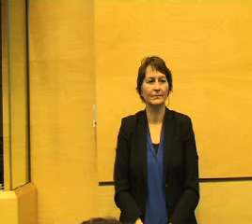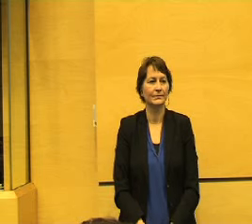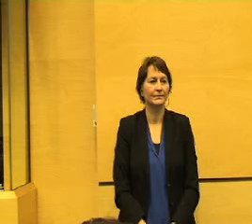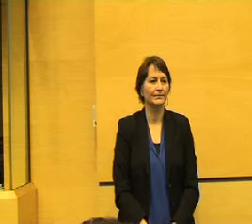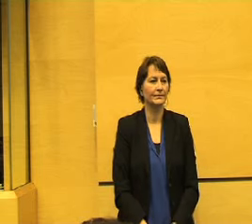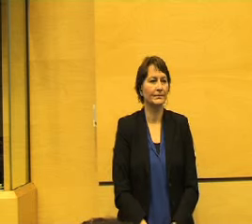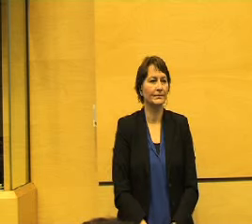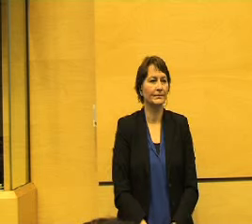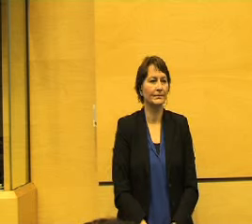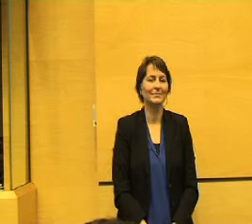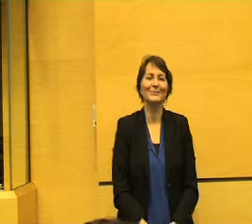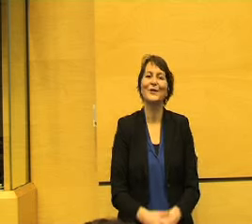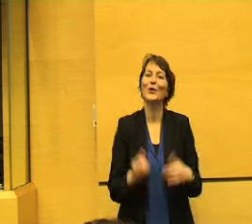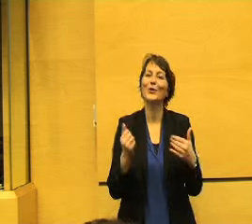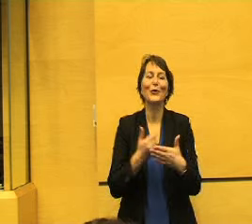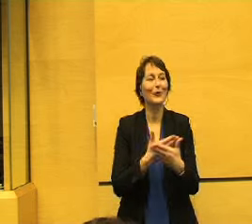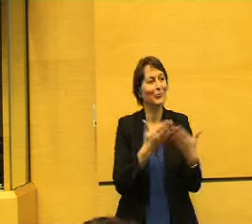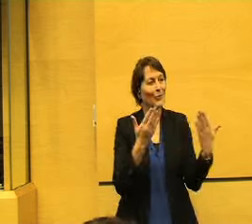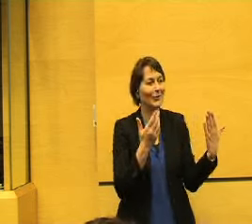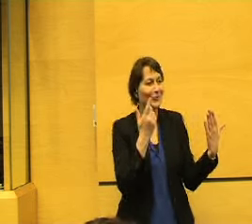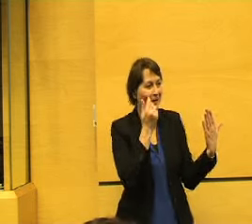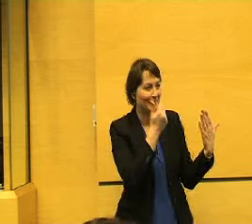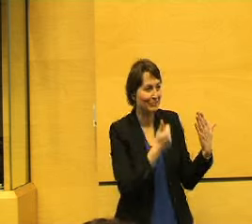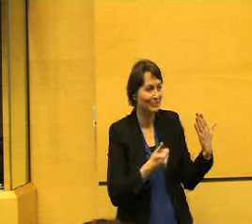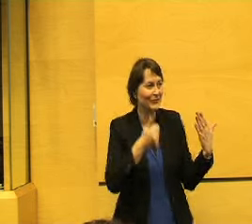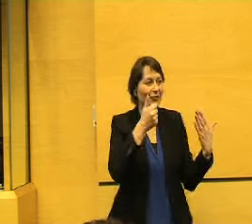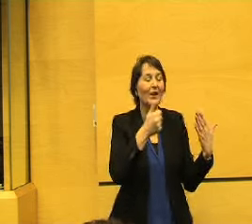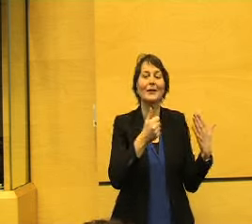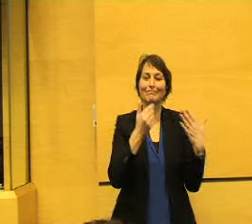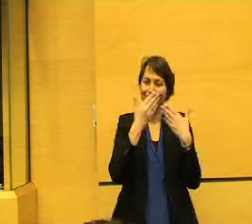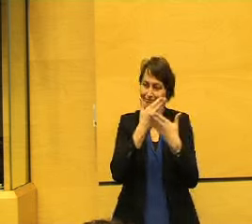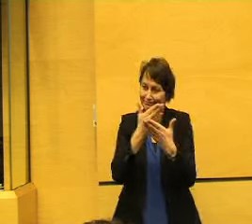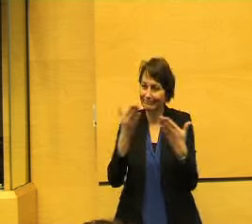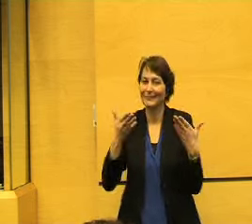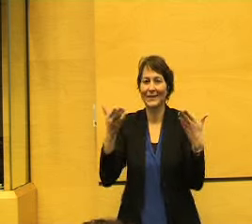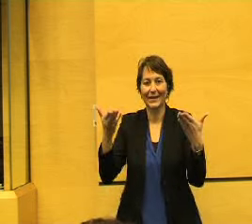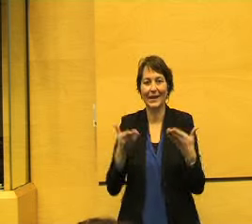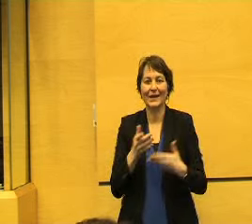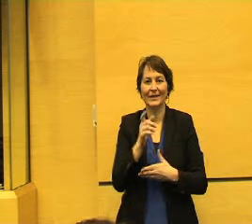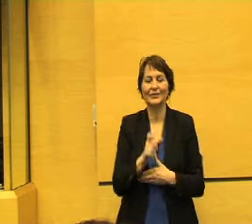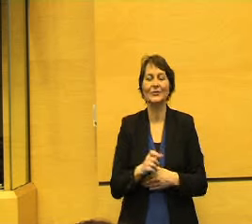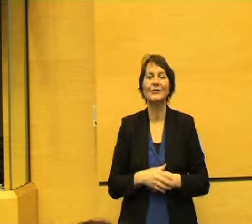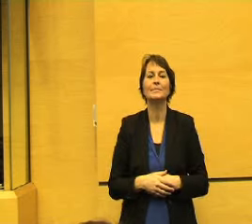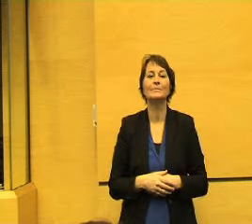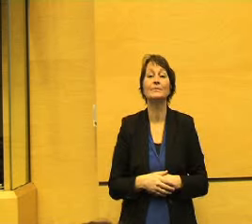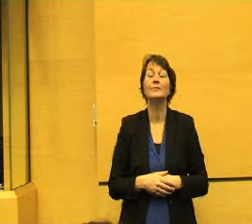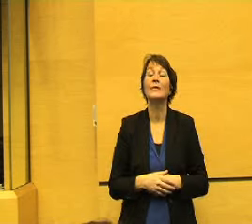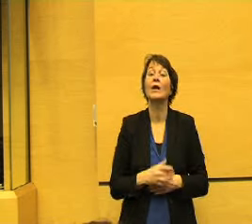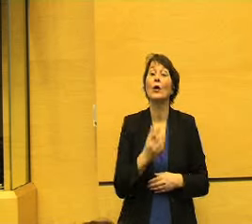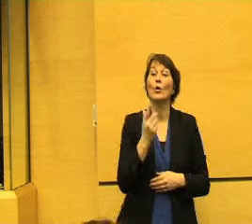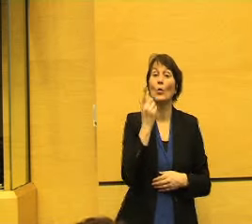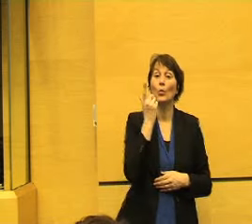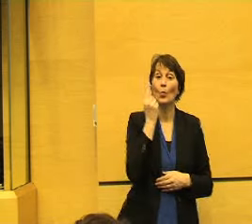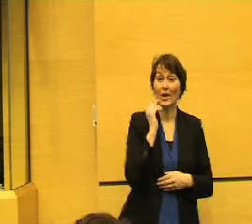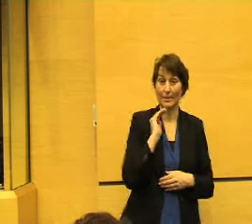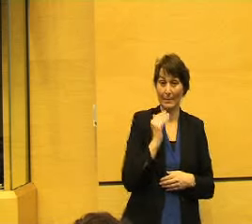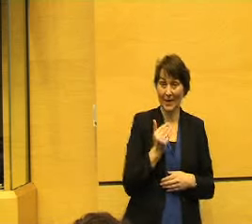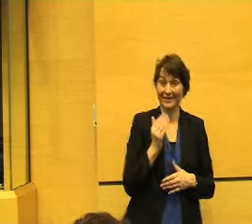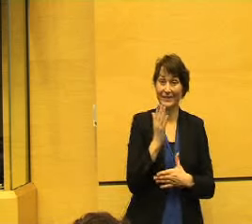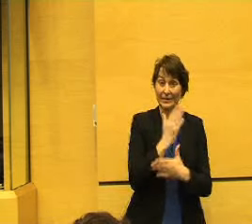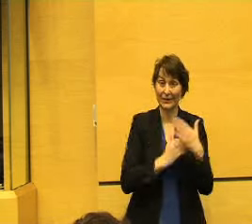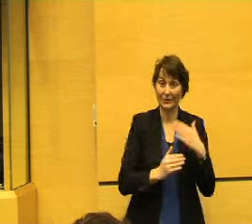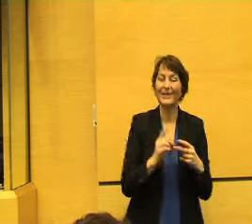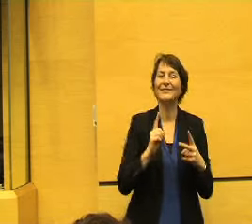Okay. Good morning, Madam Chair and distinguished guests. Regarding women with disabilities and